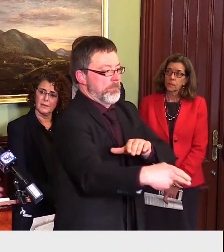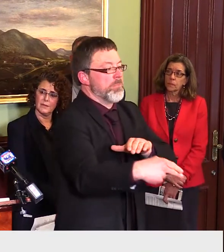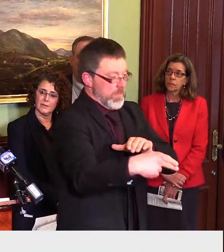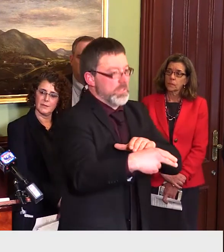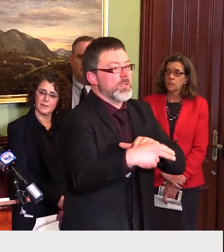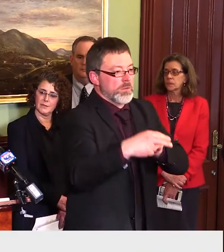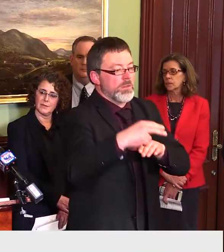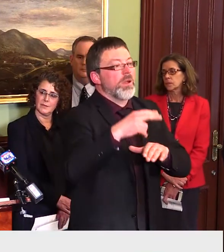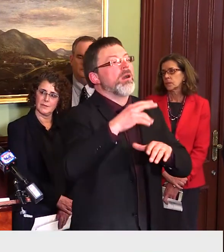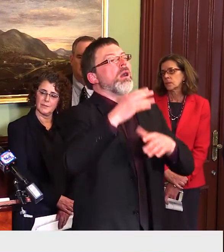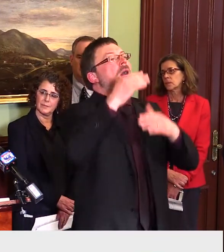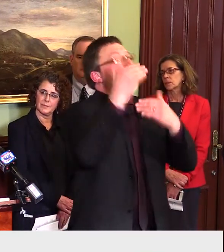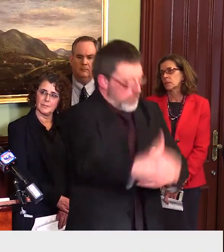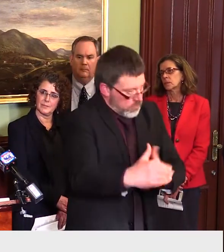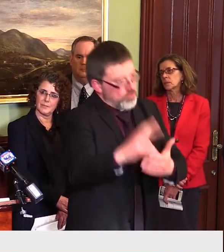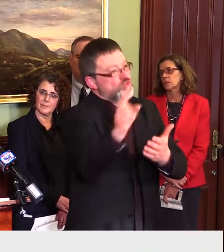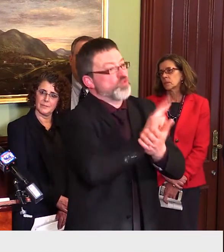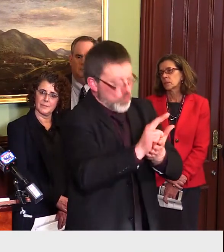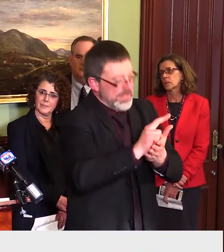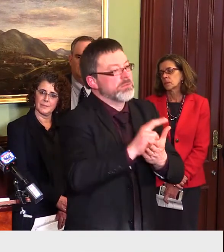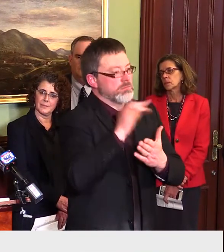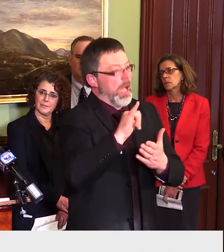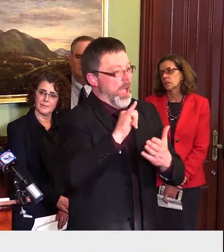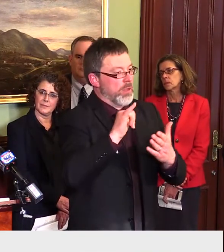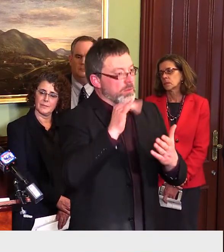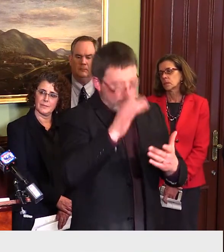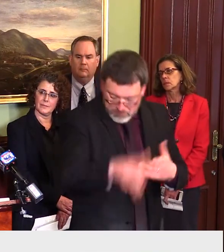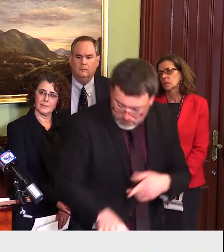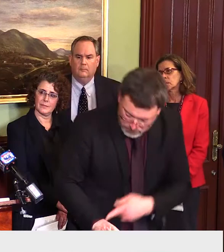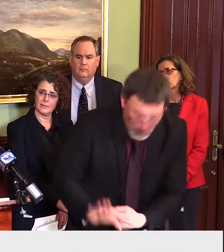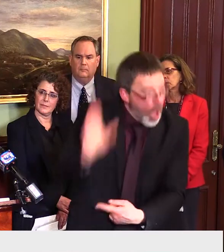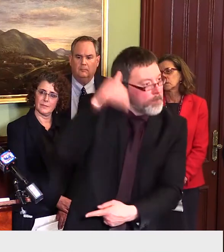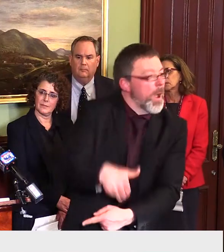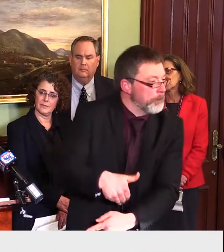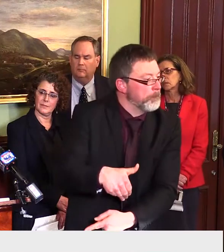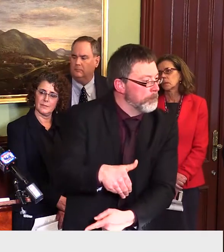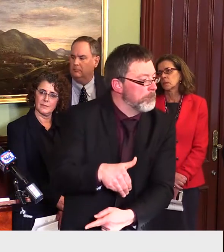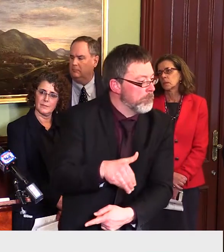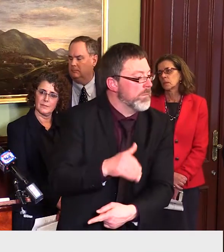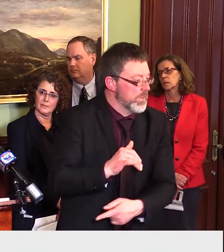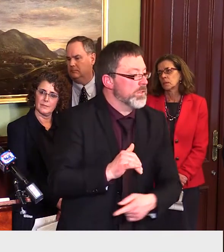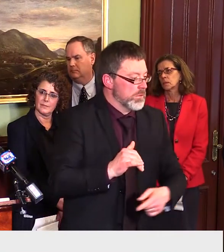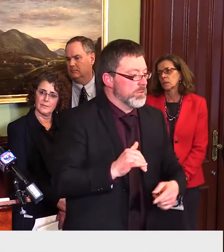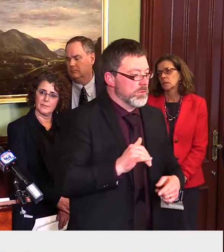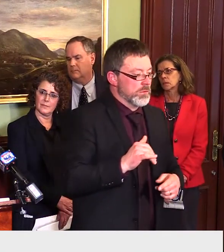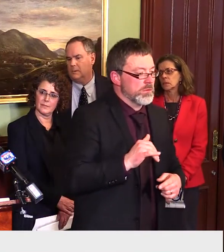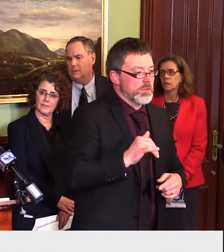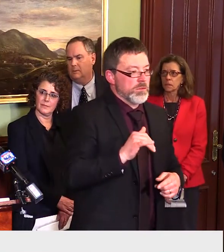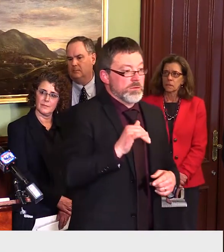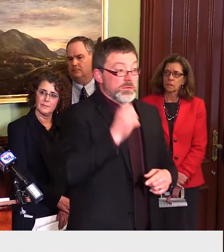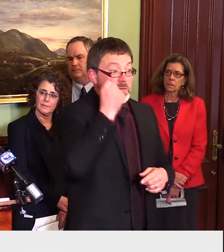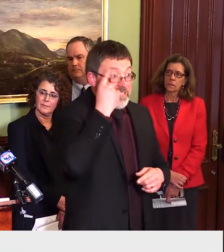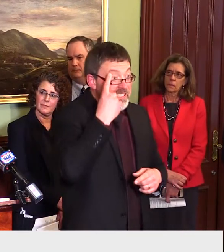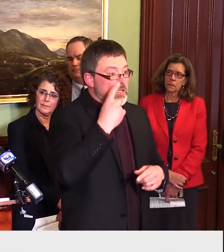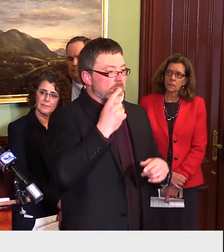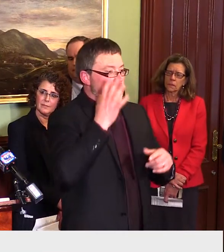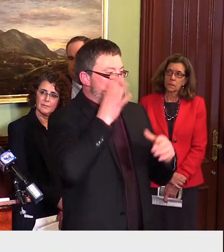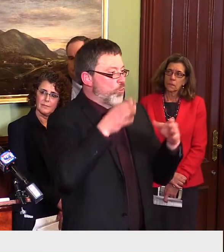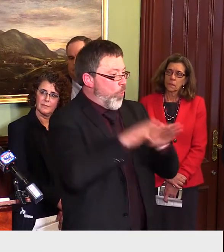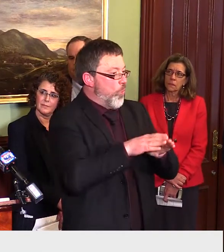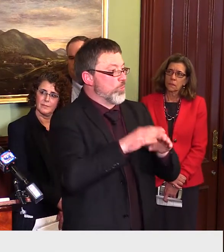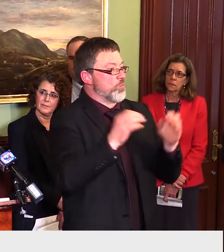Obviously, a longer closure would have significant implications for student academic support, for school-based meals and